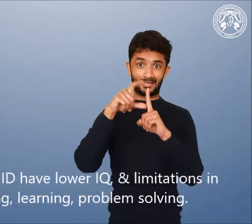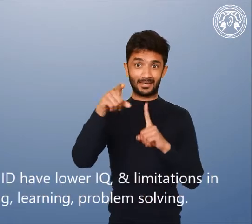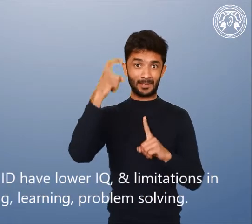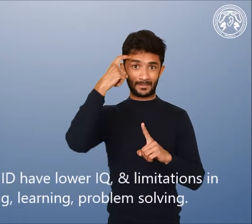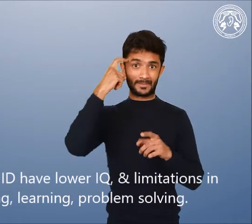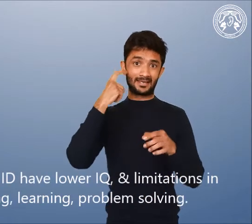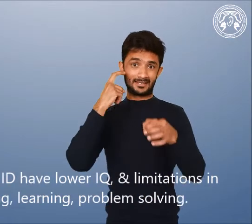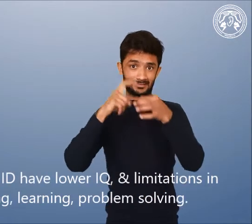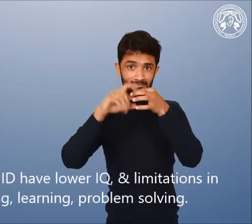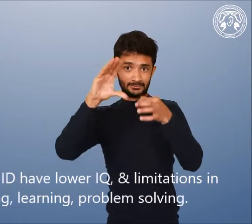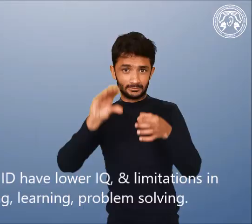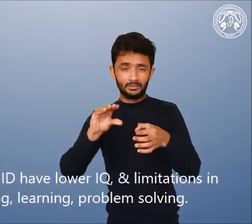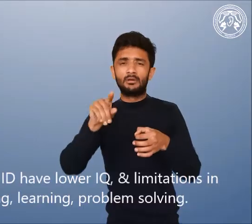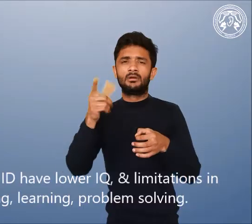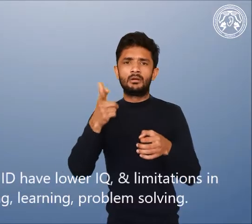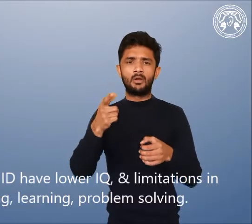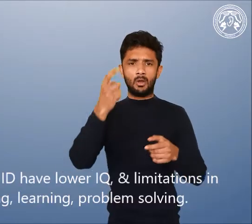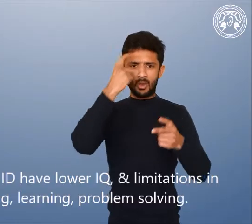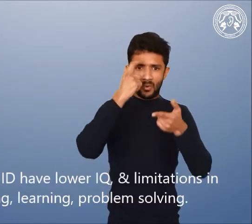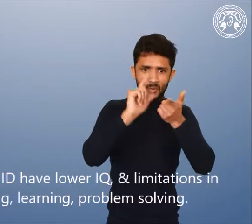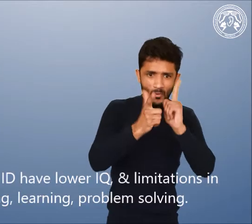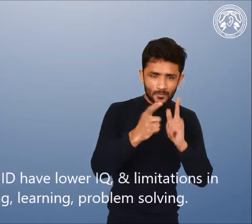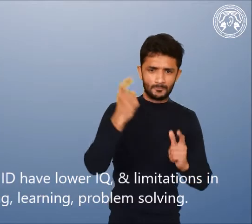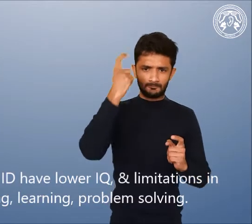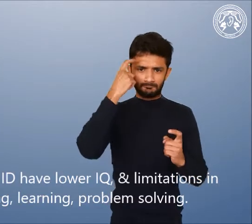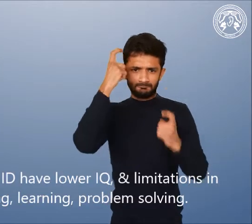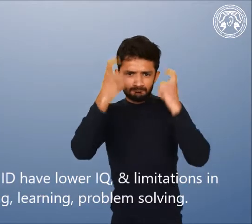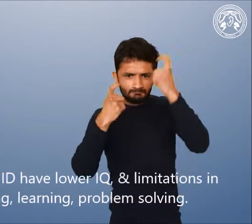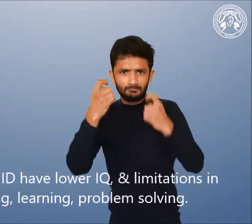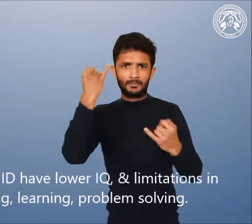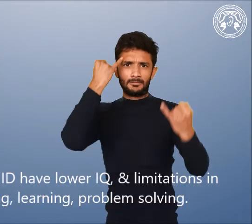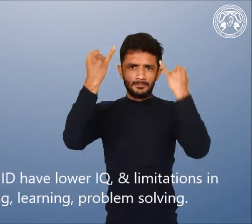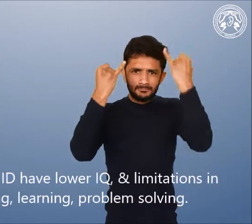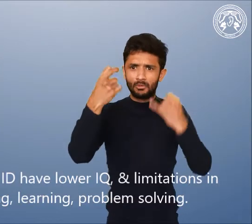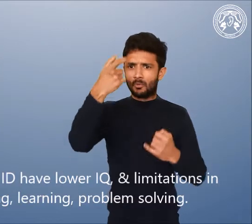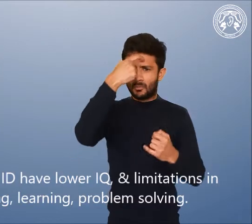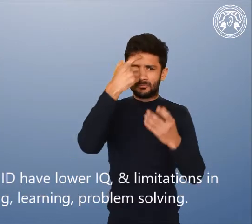Persons with ID have lower IQ and limitations in reasoning, learning, problem solving.